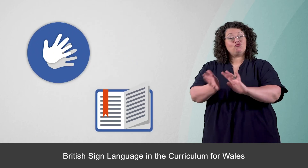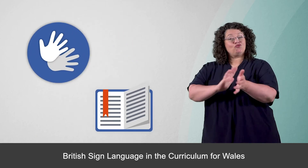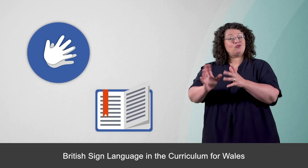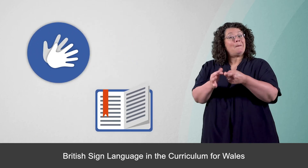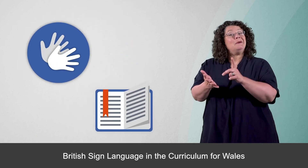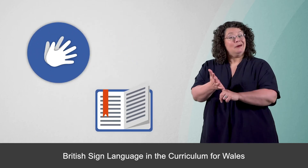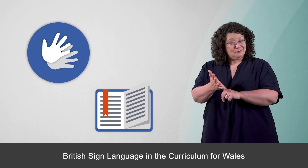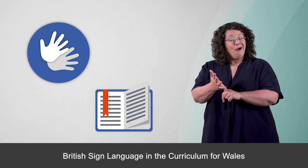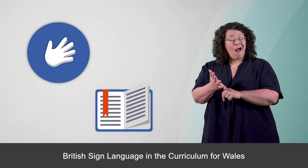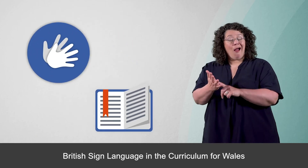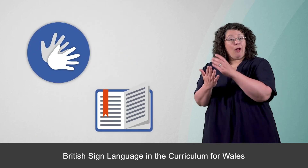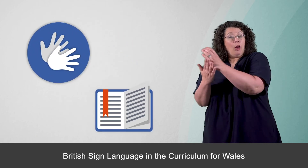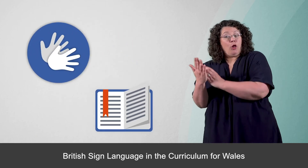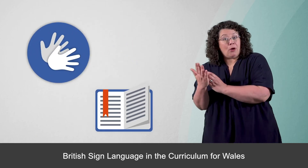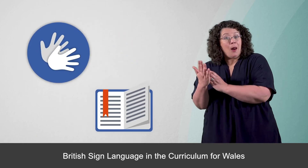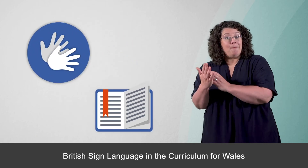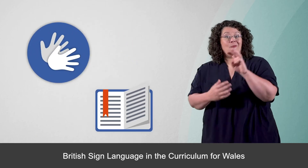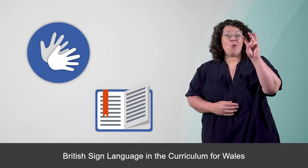British Sign Language in the curriculum for Wales.